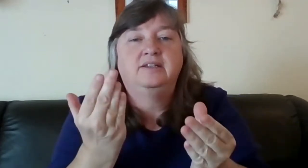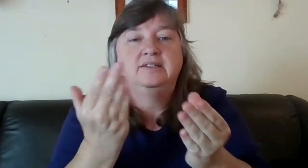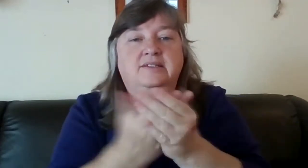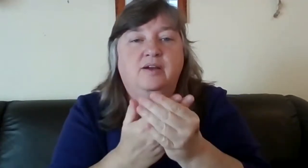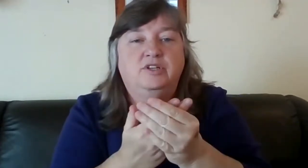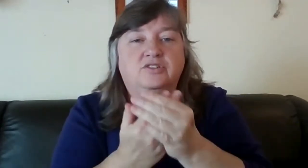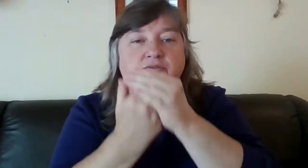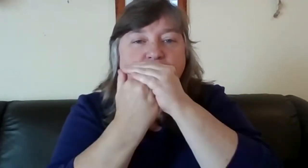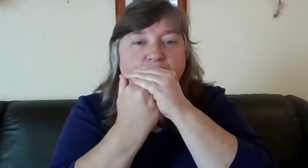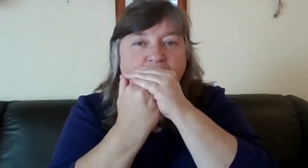sandwich.